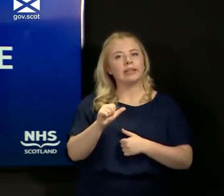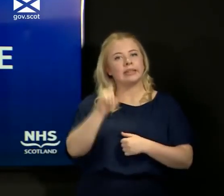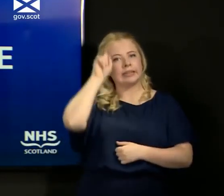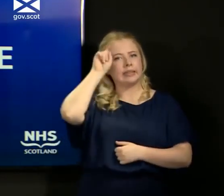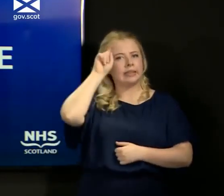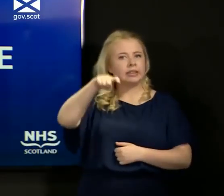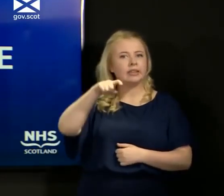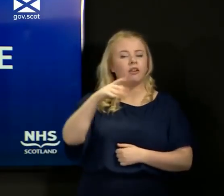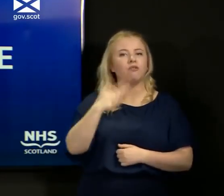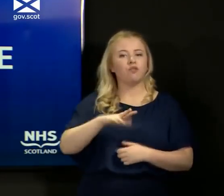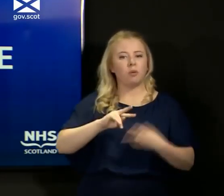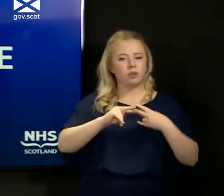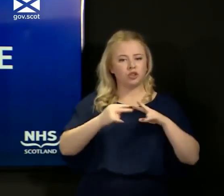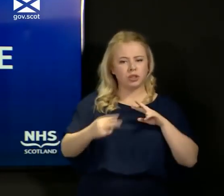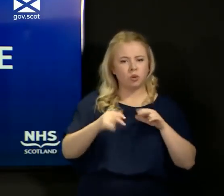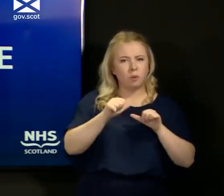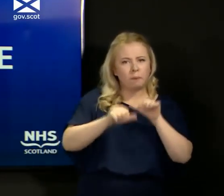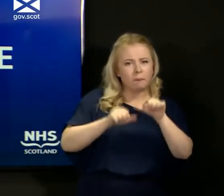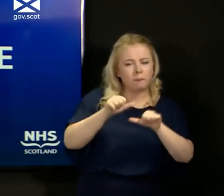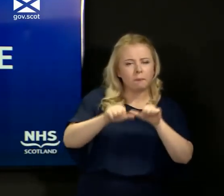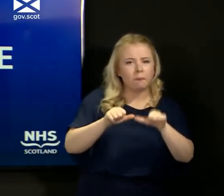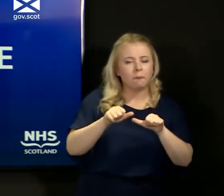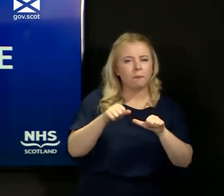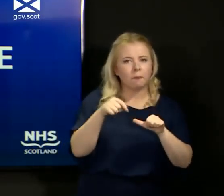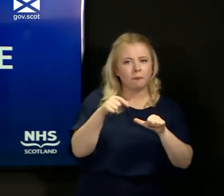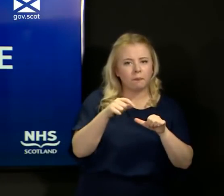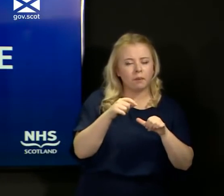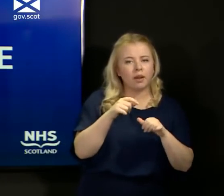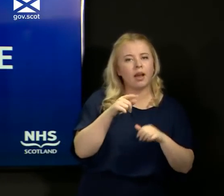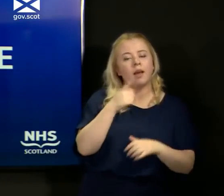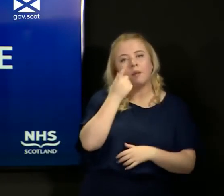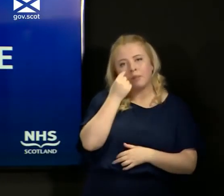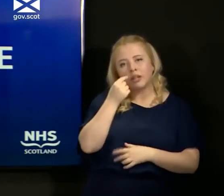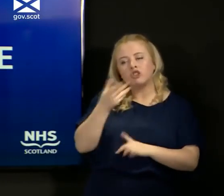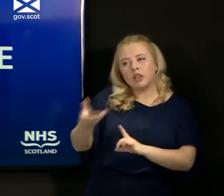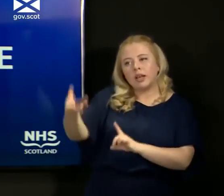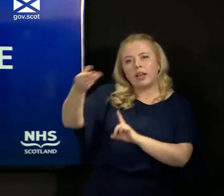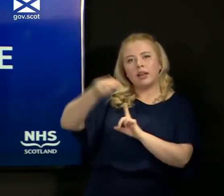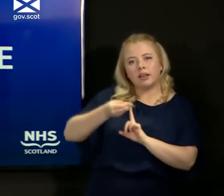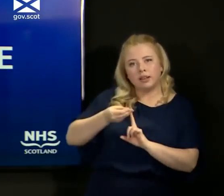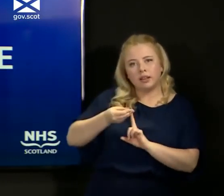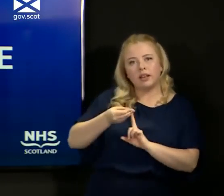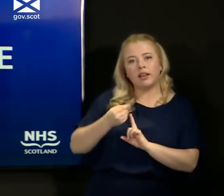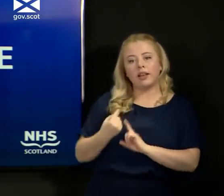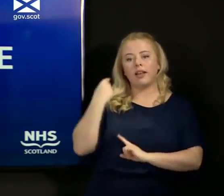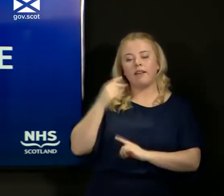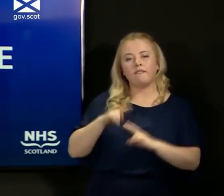estimates that we have from this genomic sequencing is that there were probably importations in February,